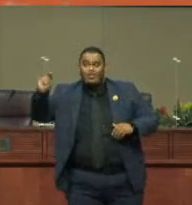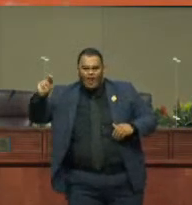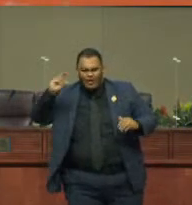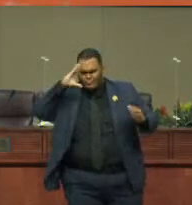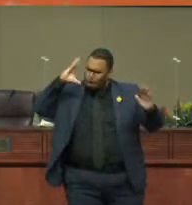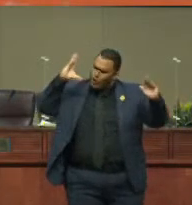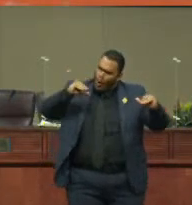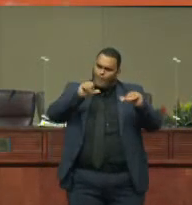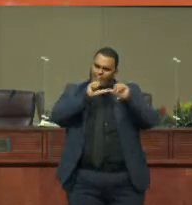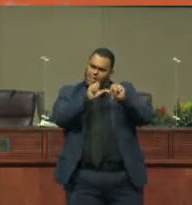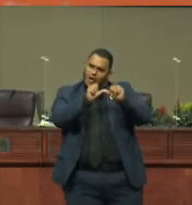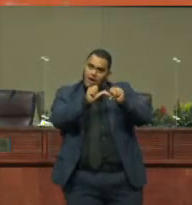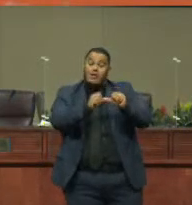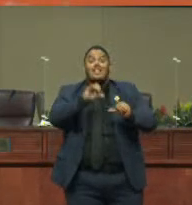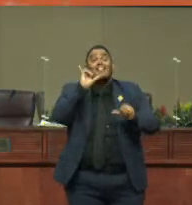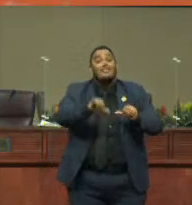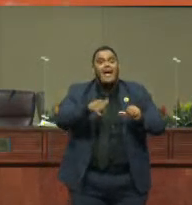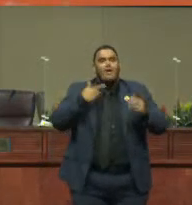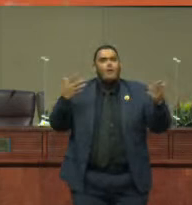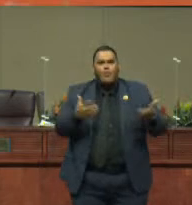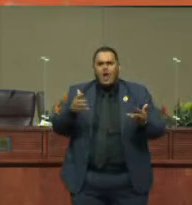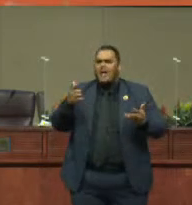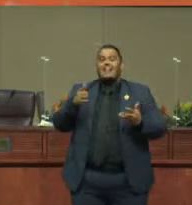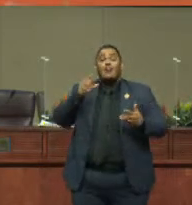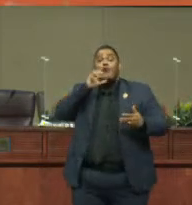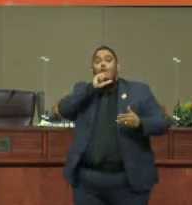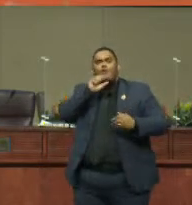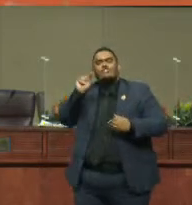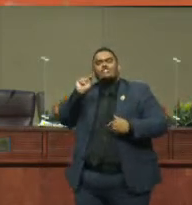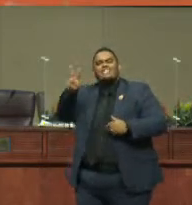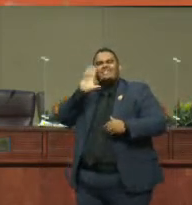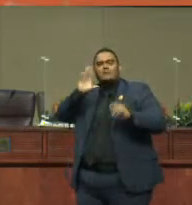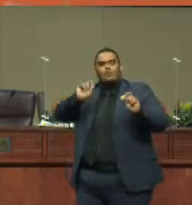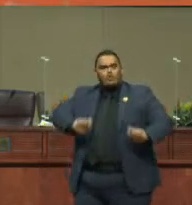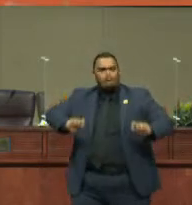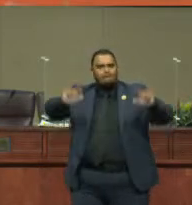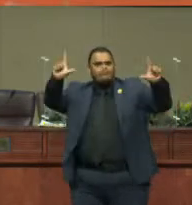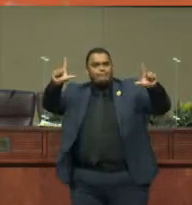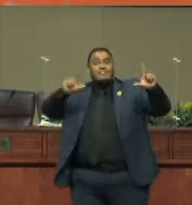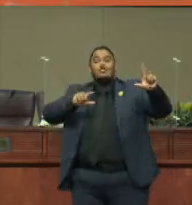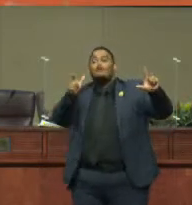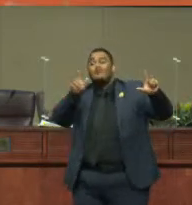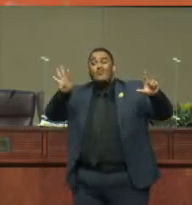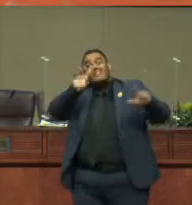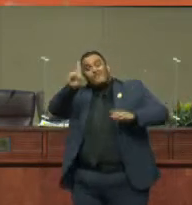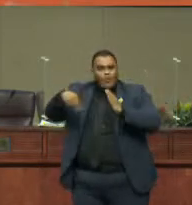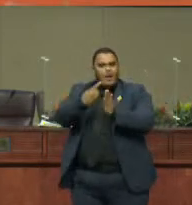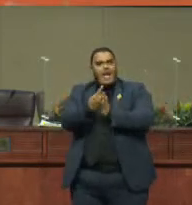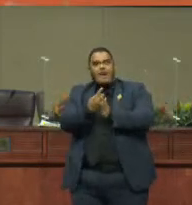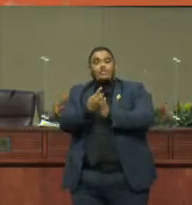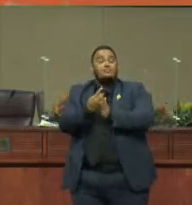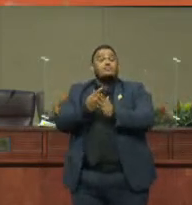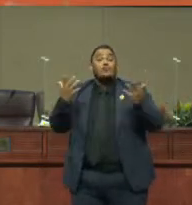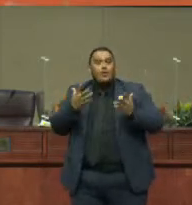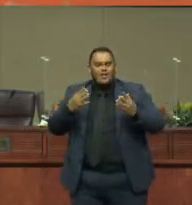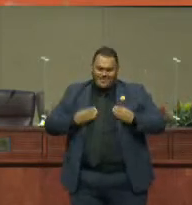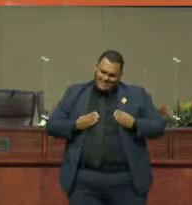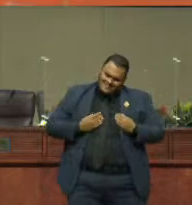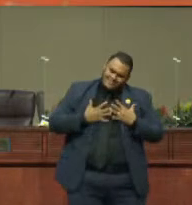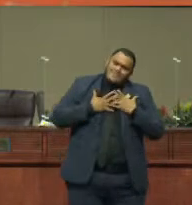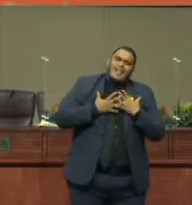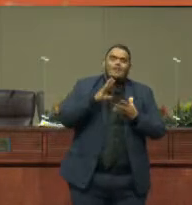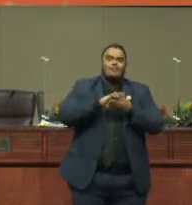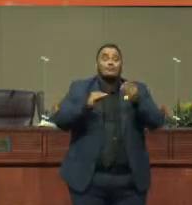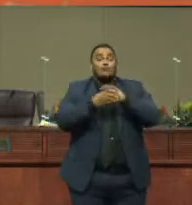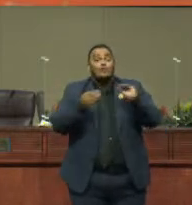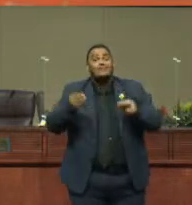inspiring stories from people who are recovering addicts. Individuals and families will